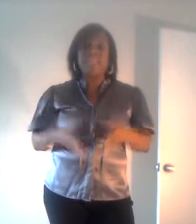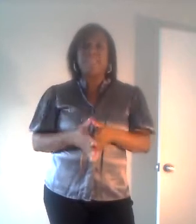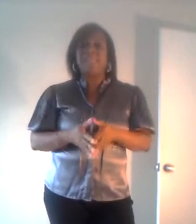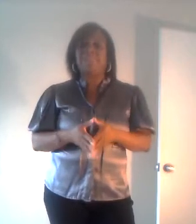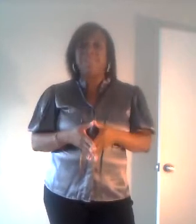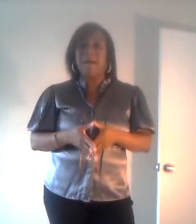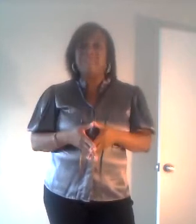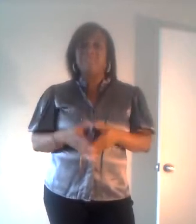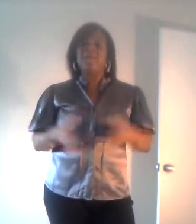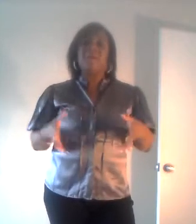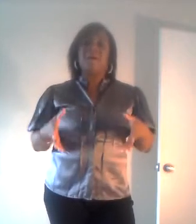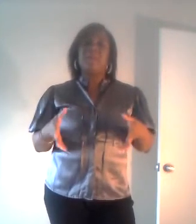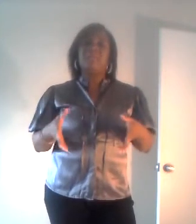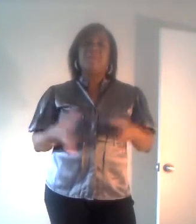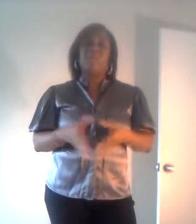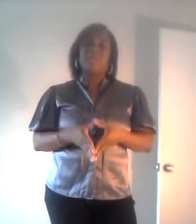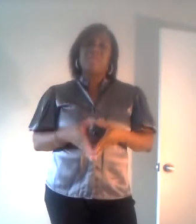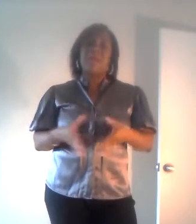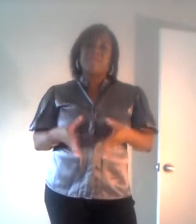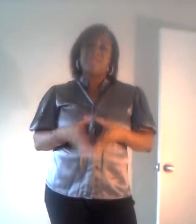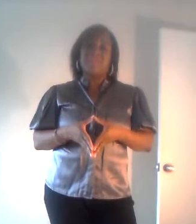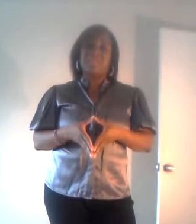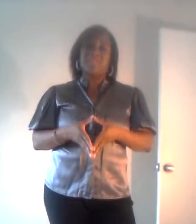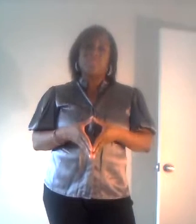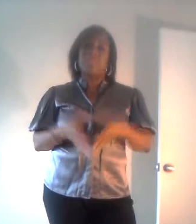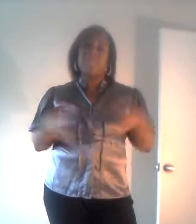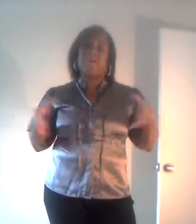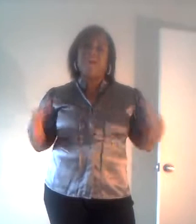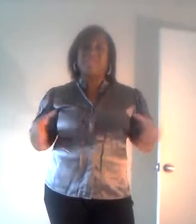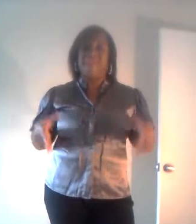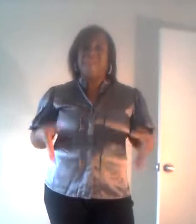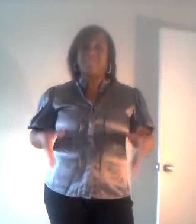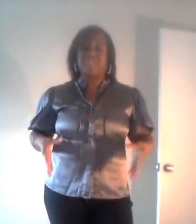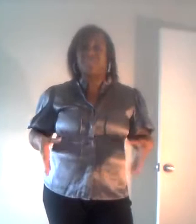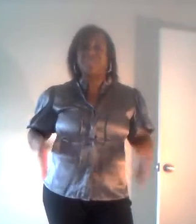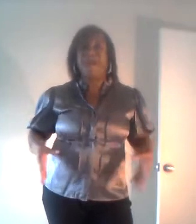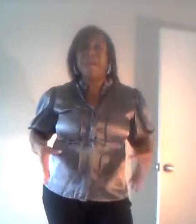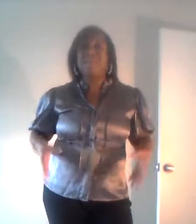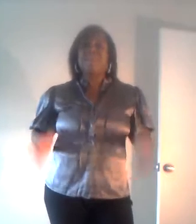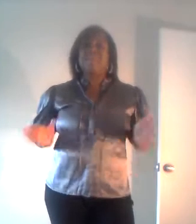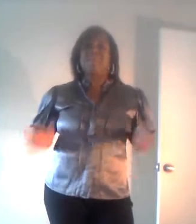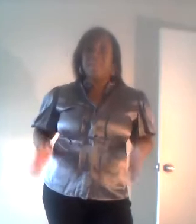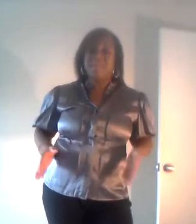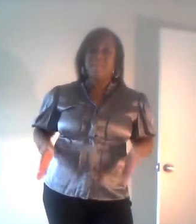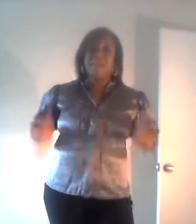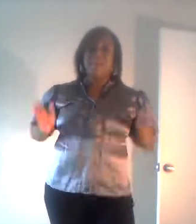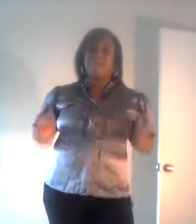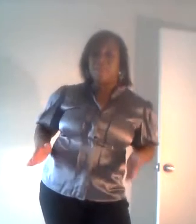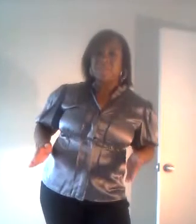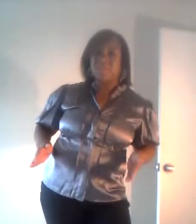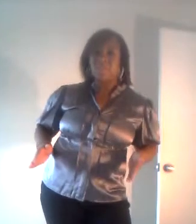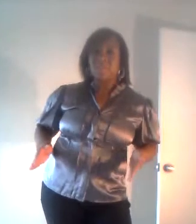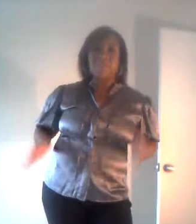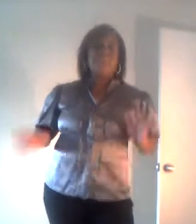to be done. The doctor isn't sure whether I'll have to have stitches or not. In the meantime, I woke up this morning